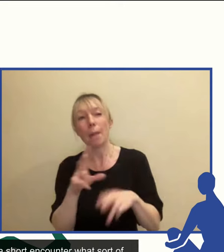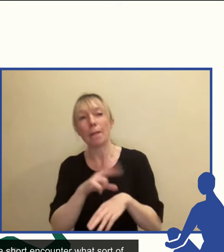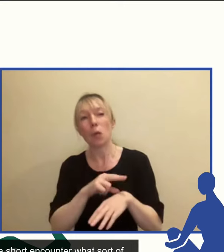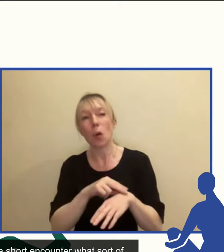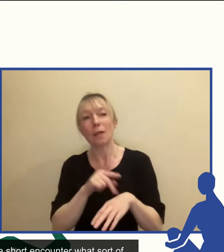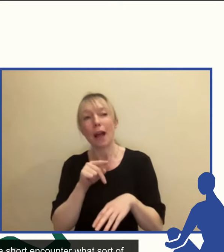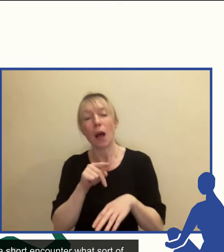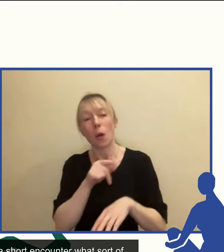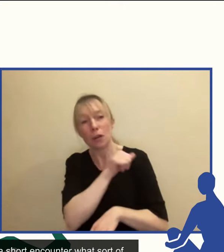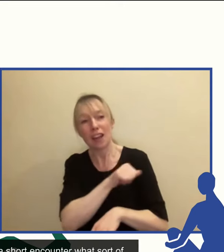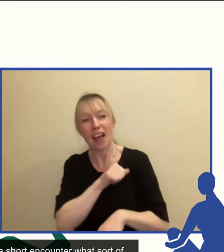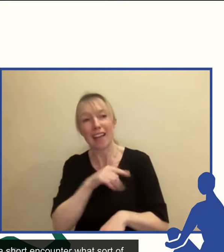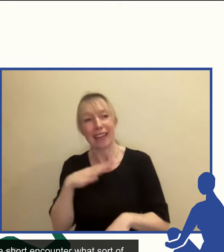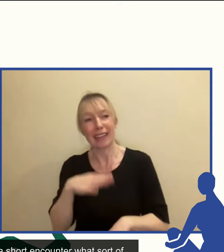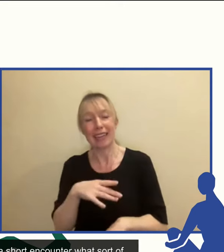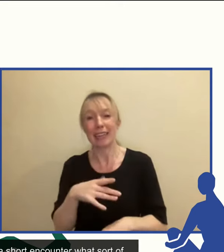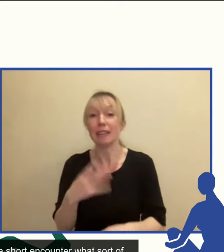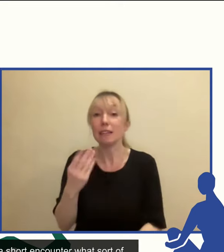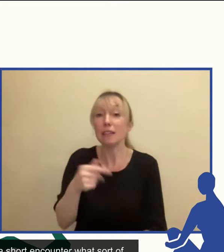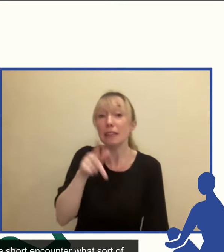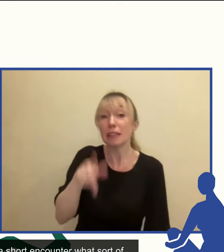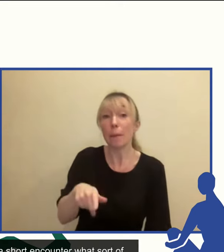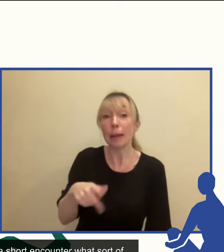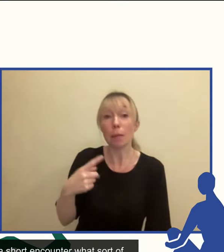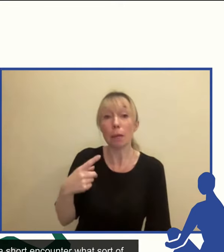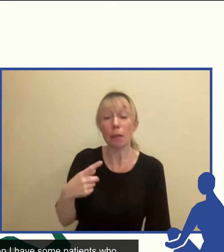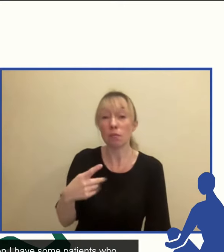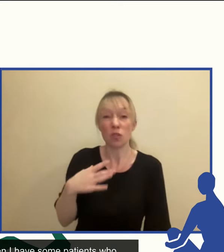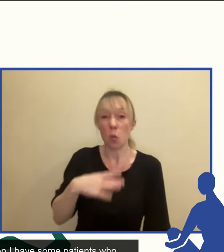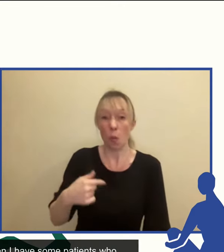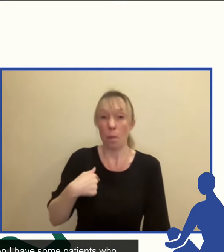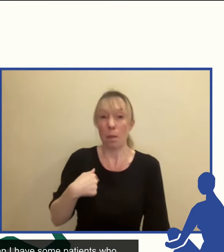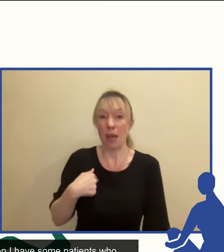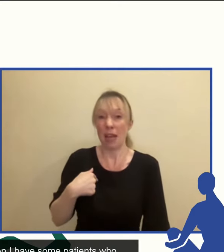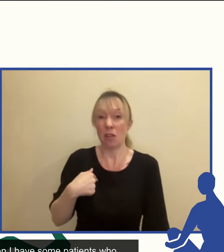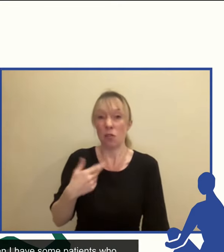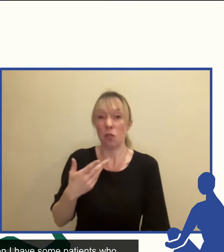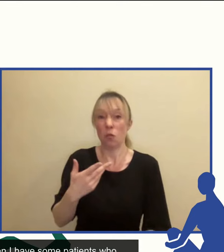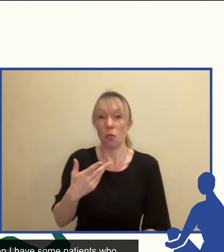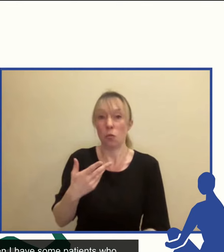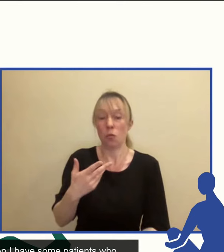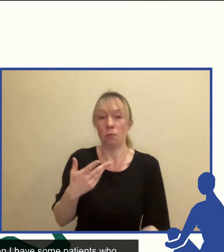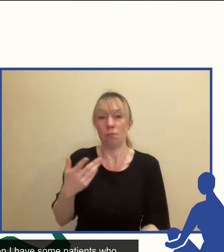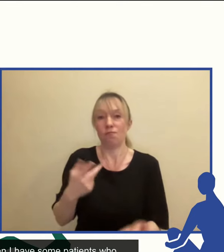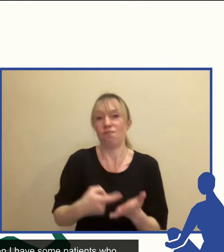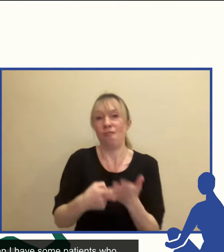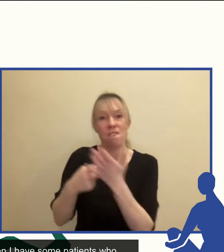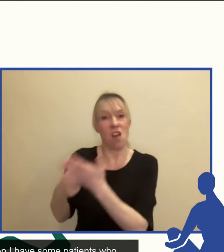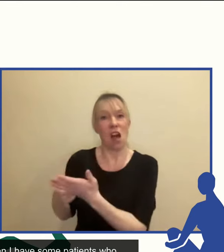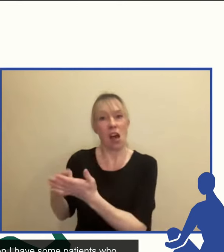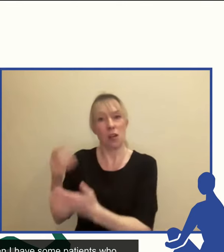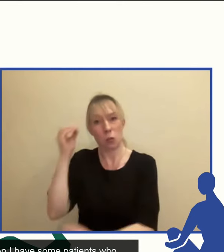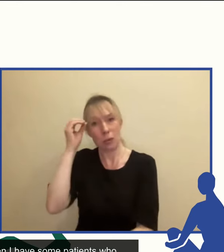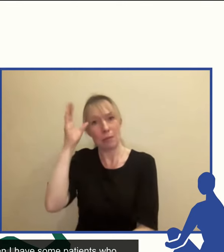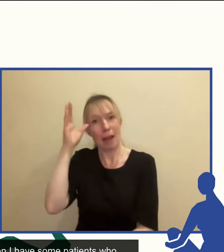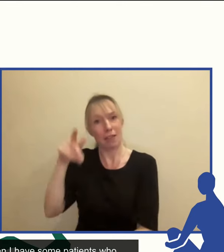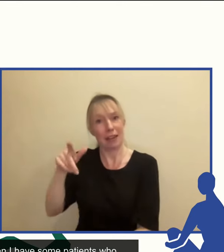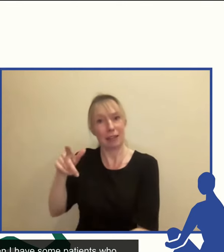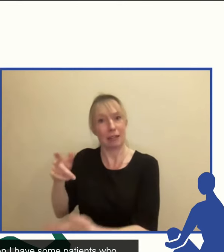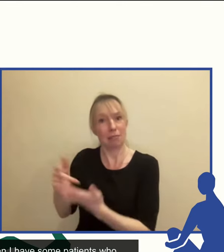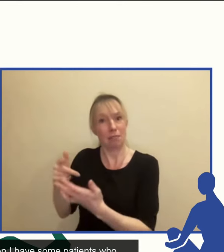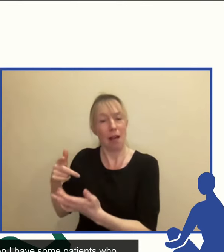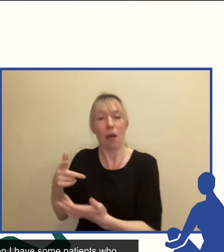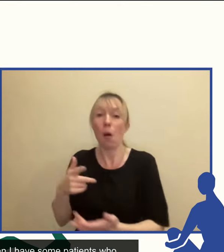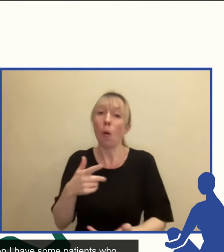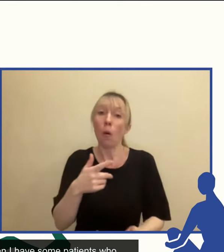some patients who see me purely as a conduit to get access to specialists. I have some that see me as a shoulder to cry on. I have some